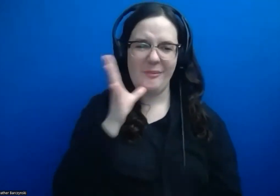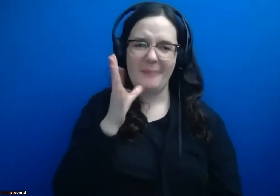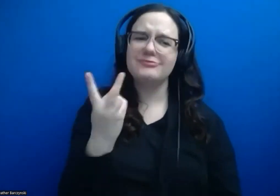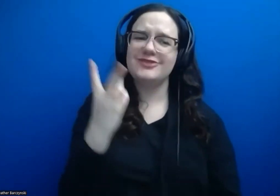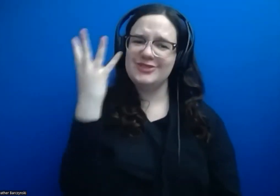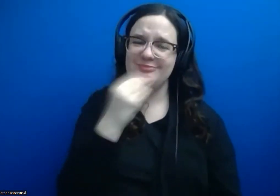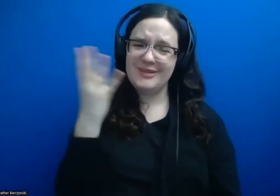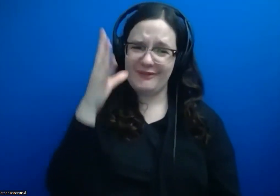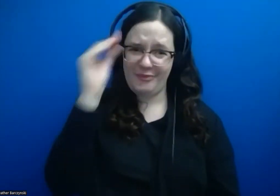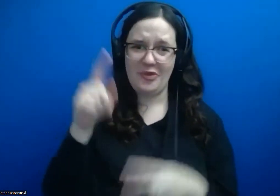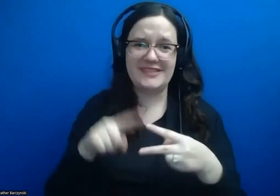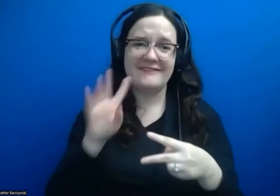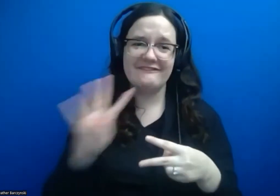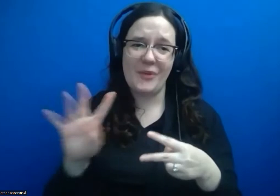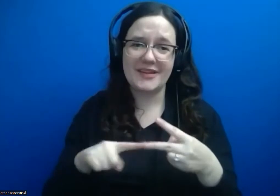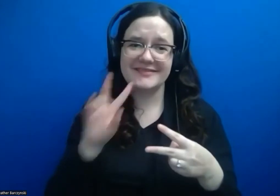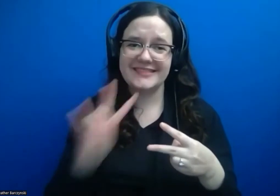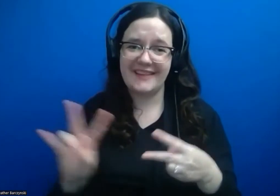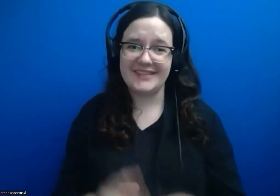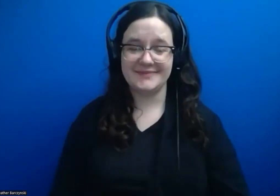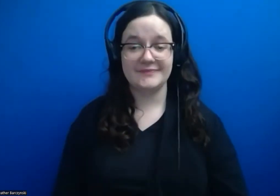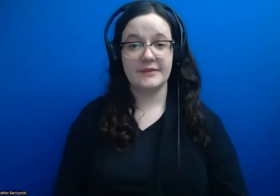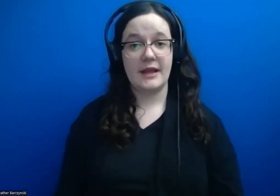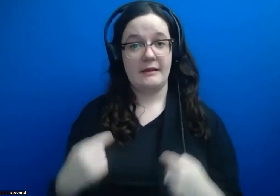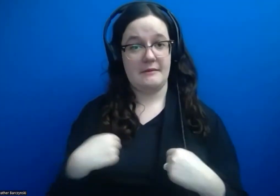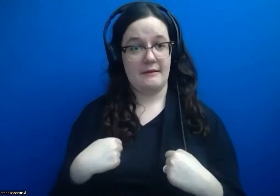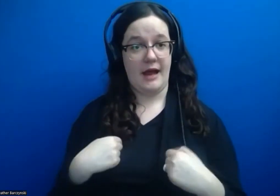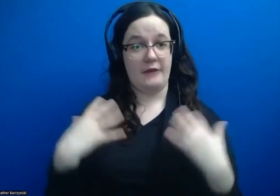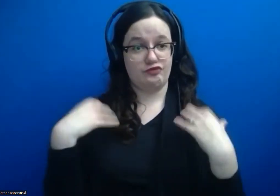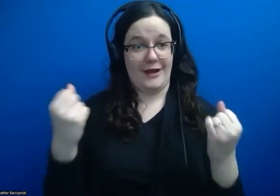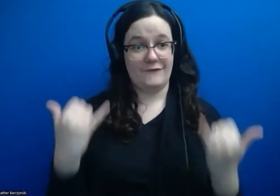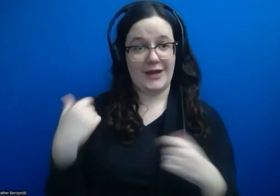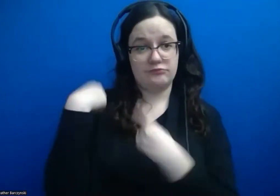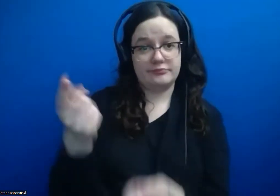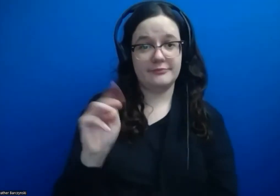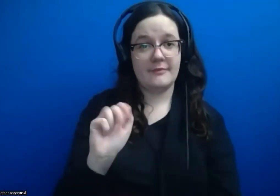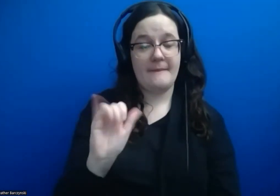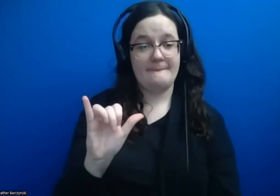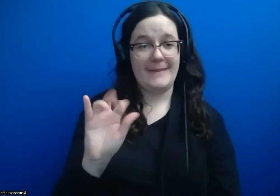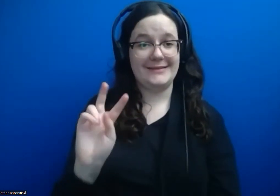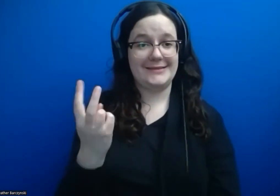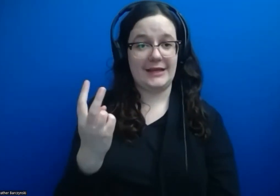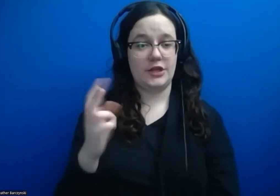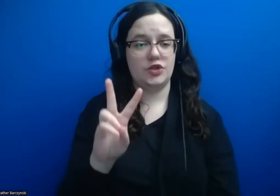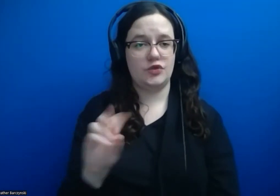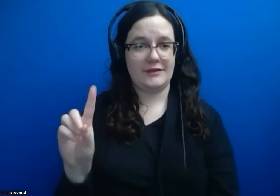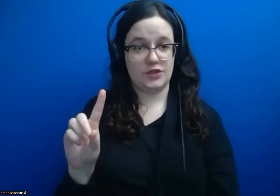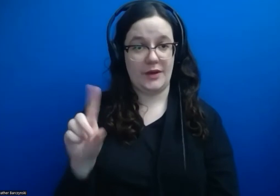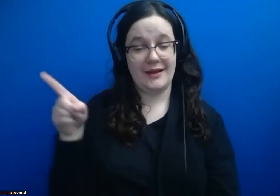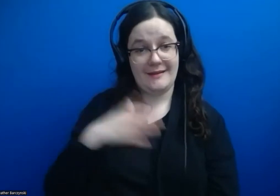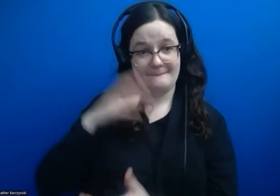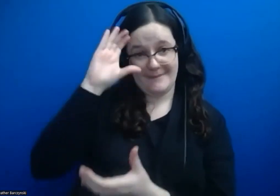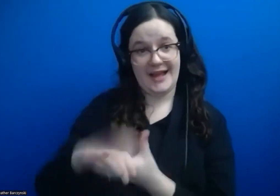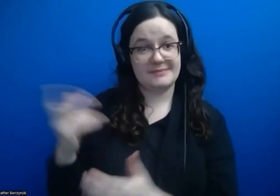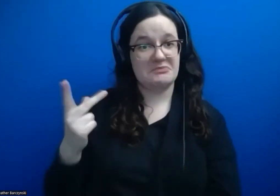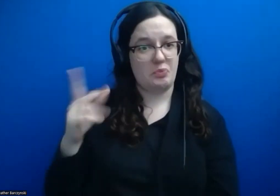7. And I have been in recovery now since May 2nd of 2021. My husband and I have been married